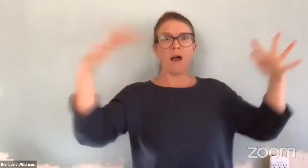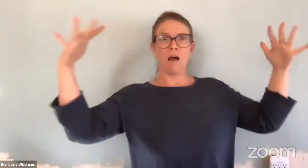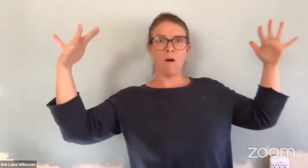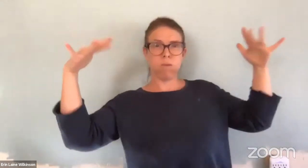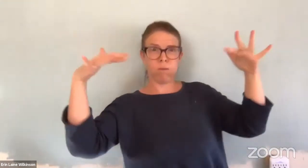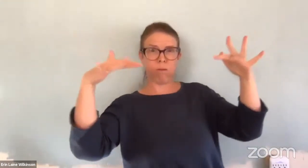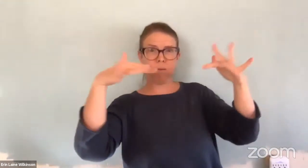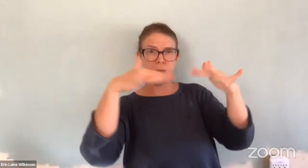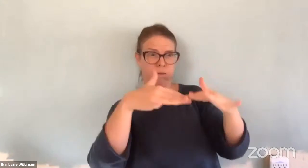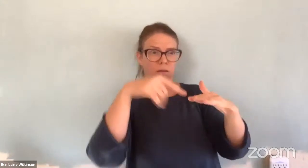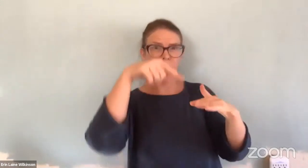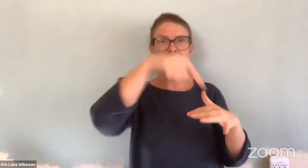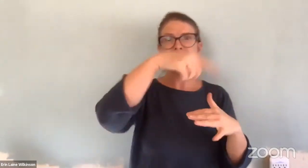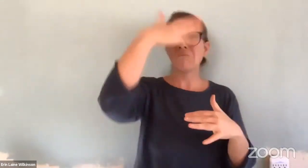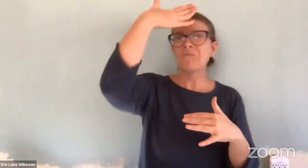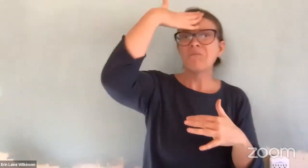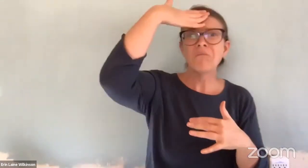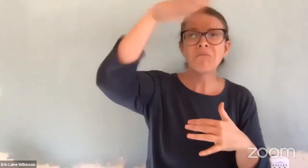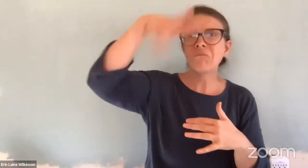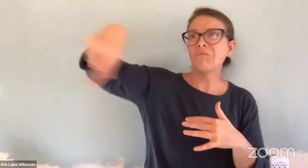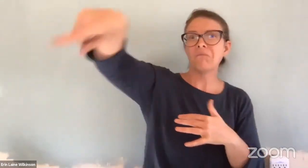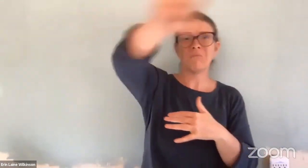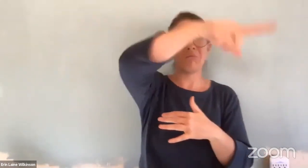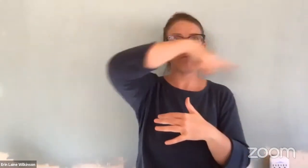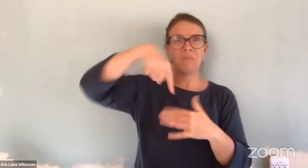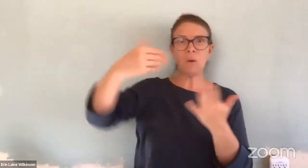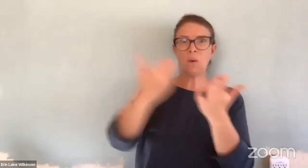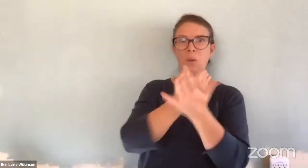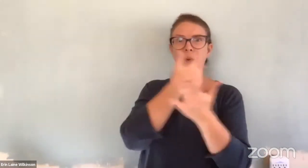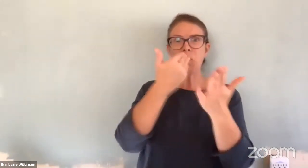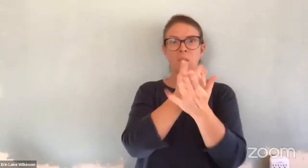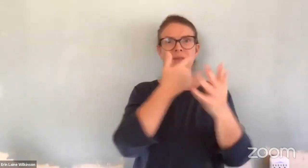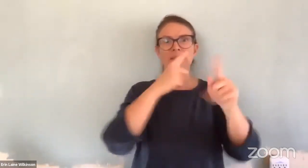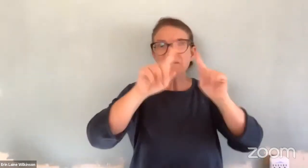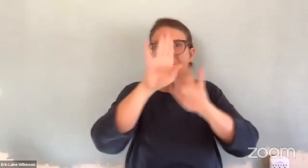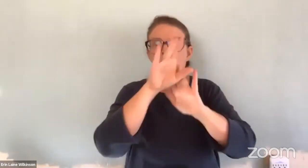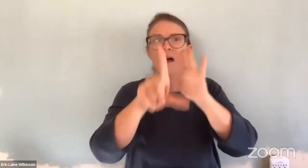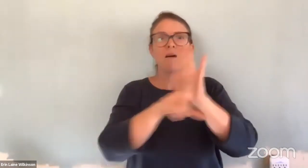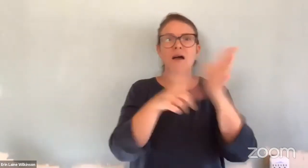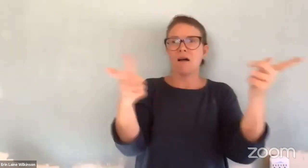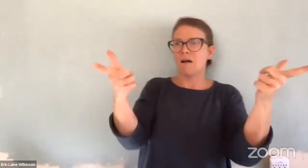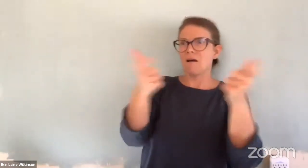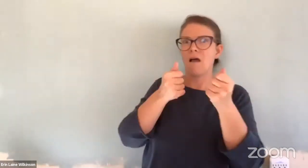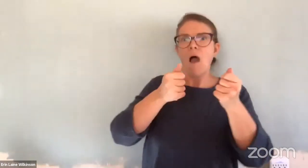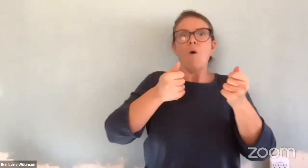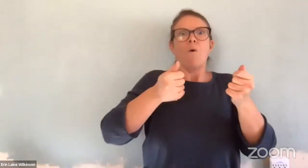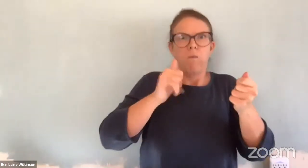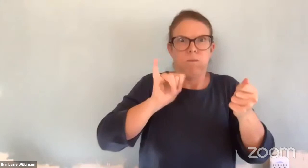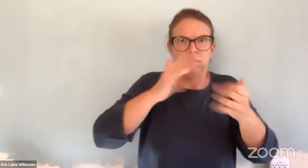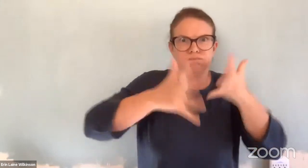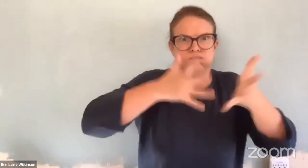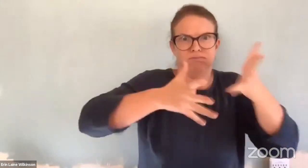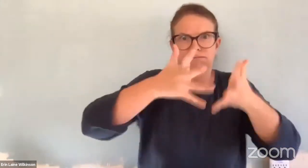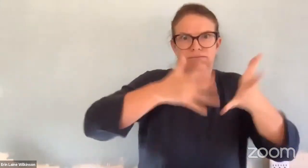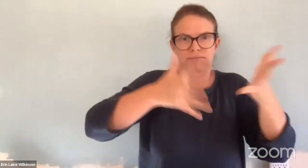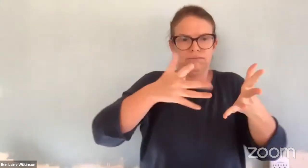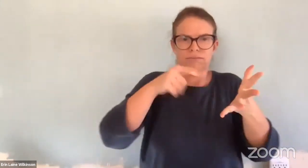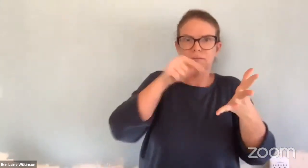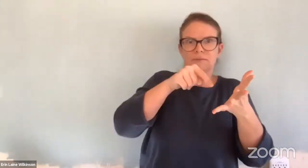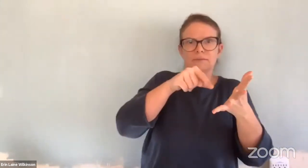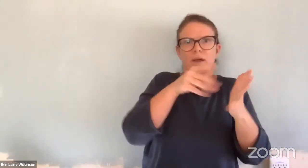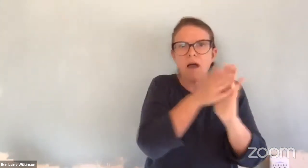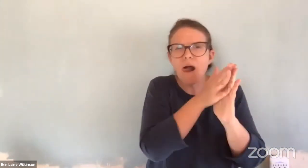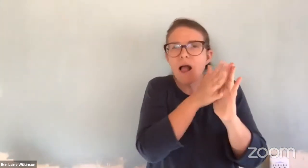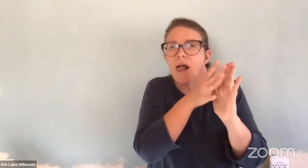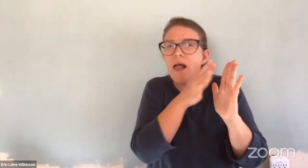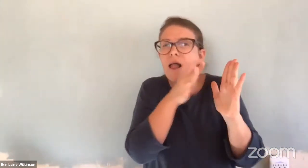happened since schools for the deaf were established. They were very robust. Lots of people who did not know this language were